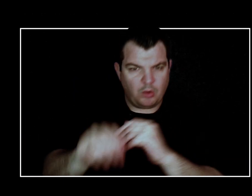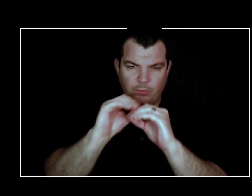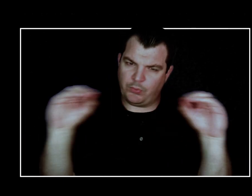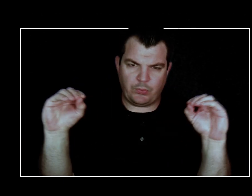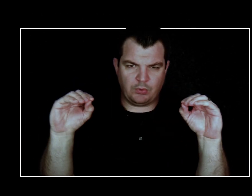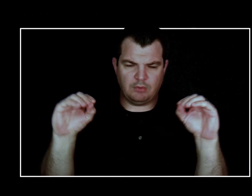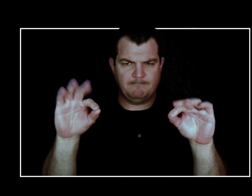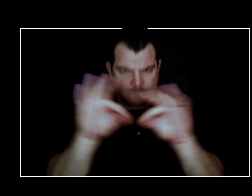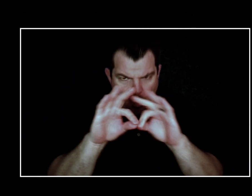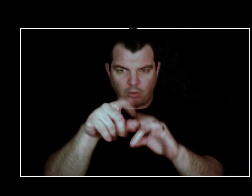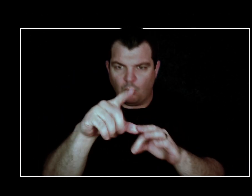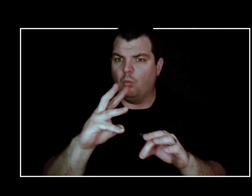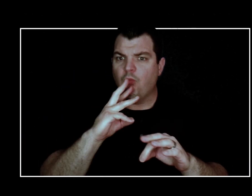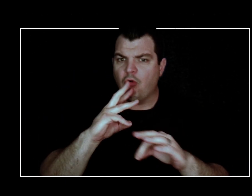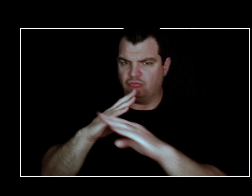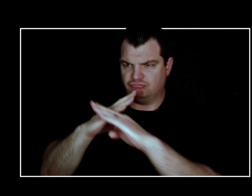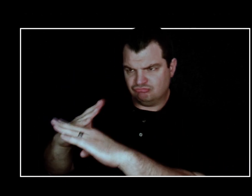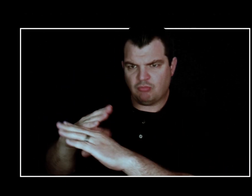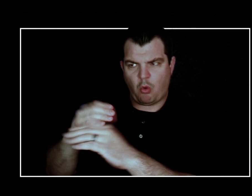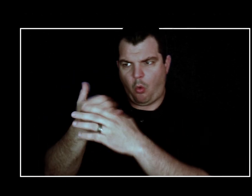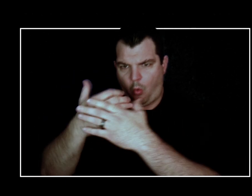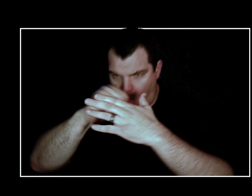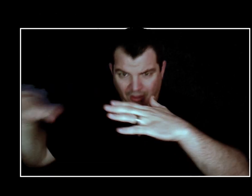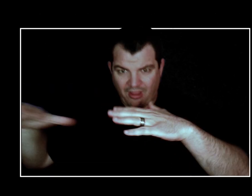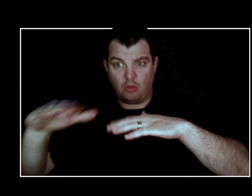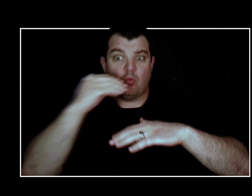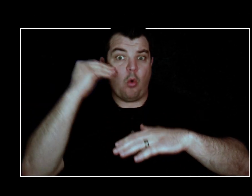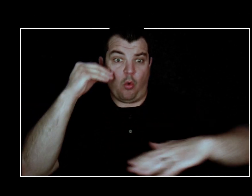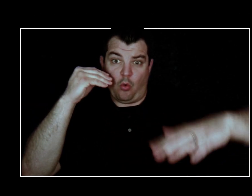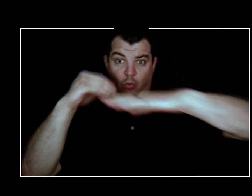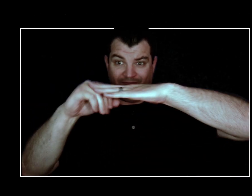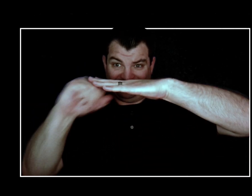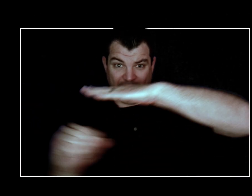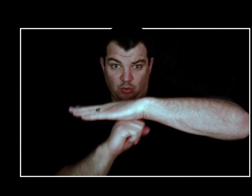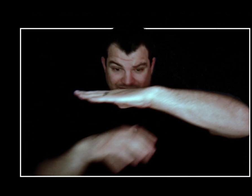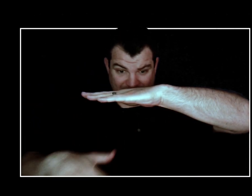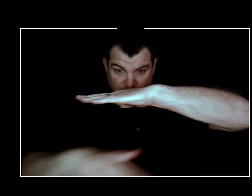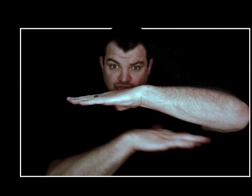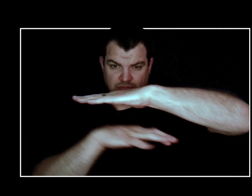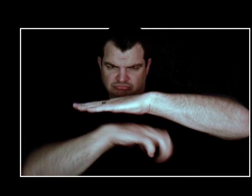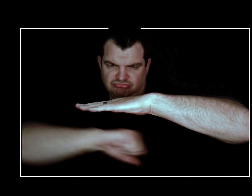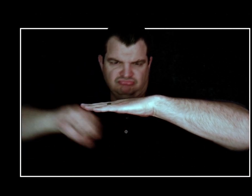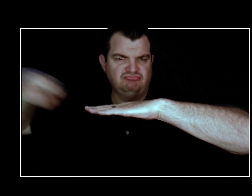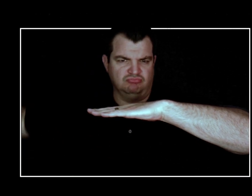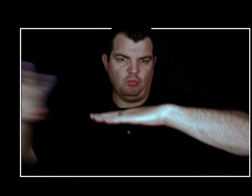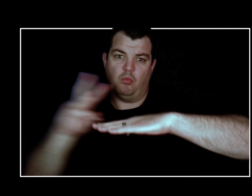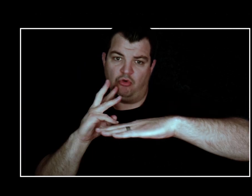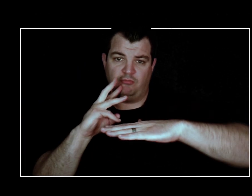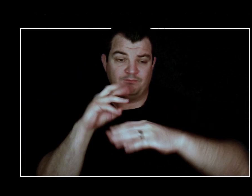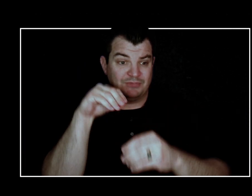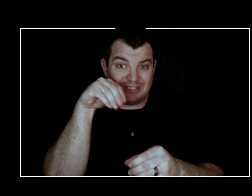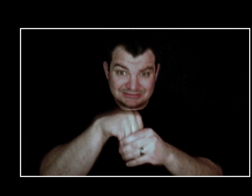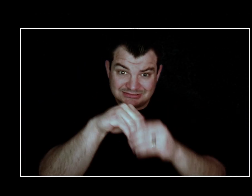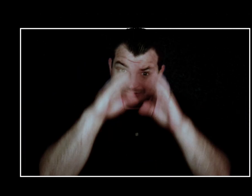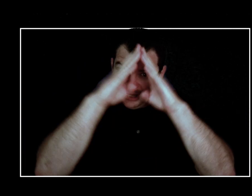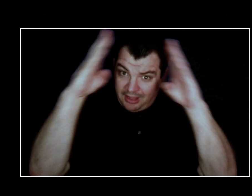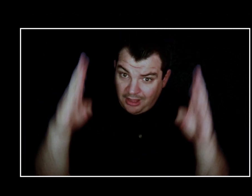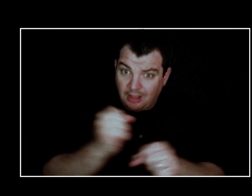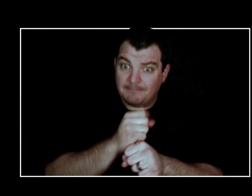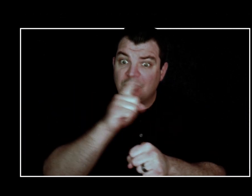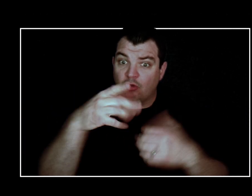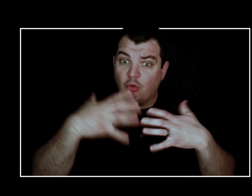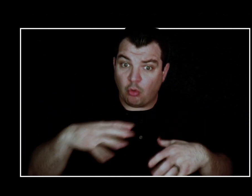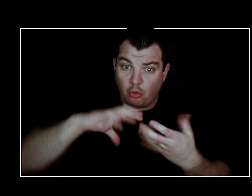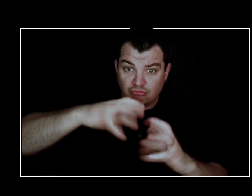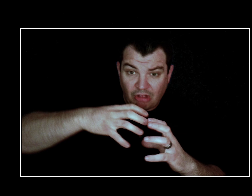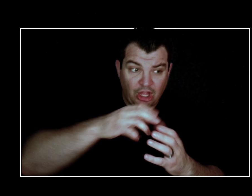in. It's important to keep water away from the foundation of your home, too. Inside, make sure your